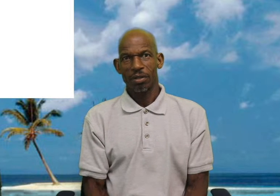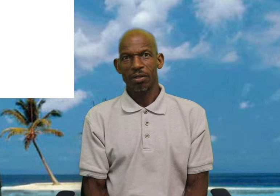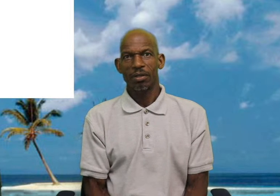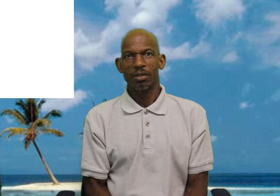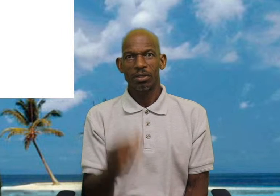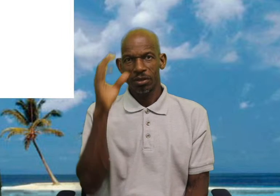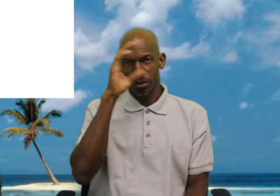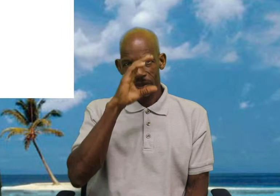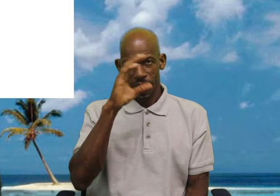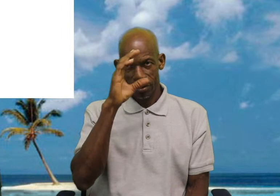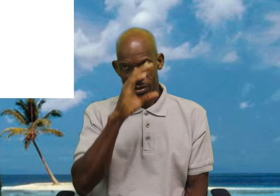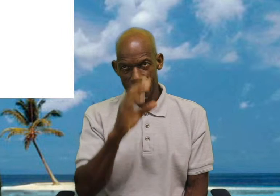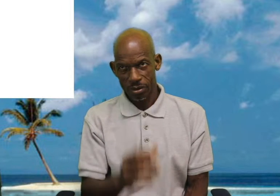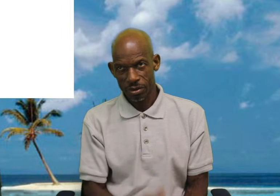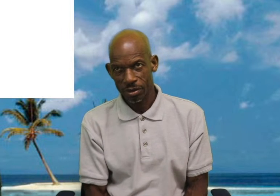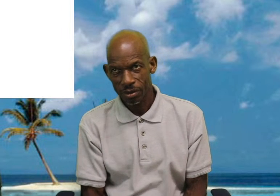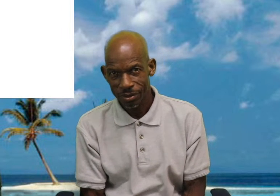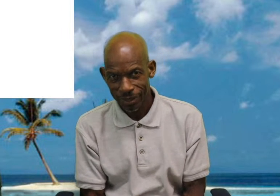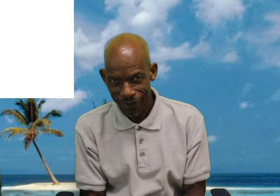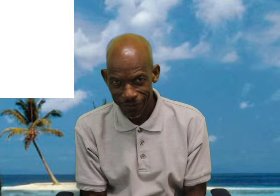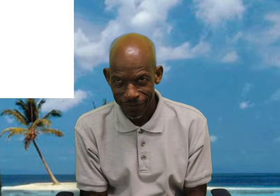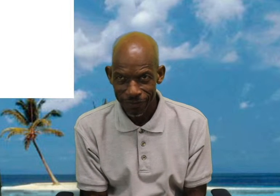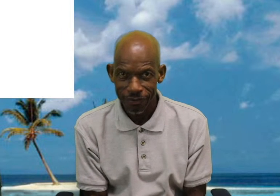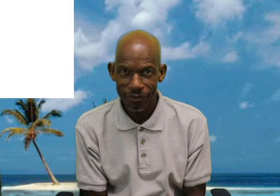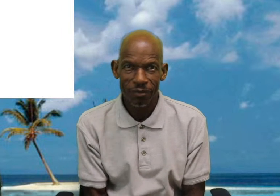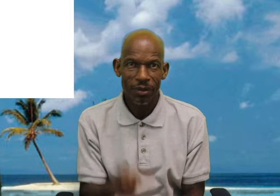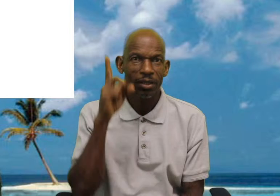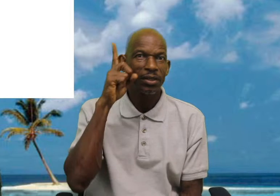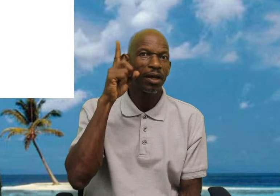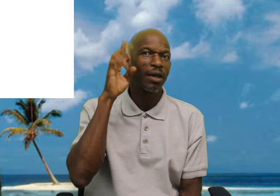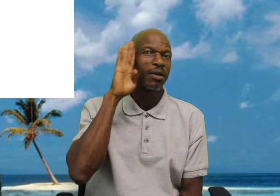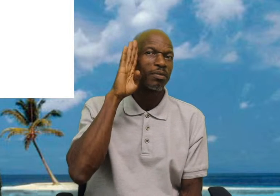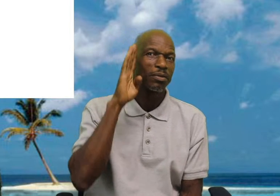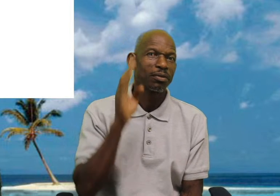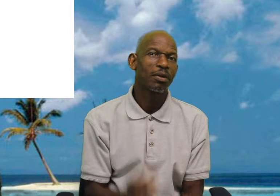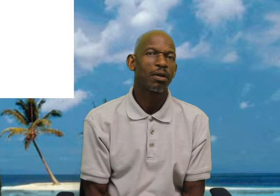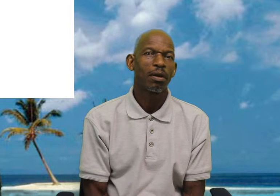Cheryl Maniram, Donna Budu, right? So we have a